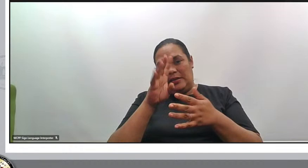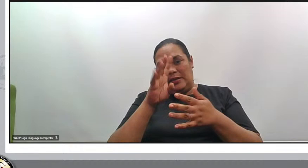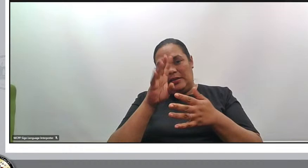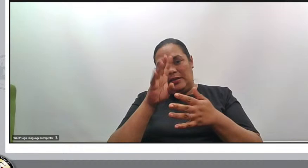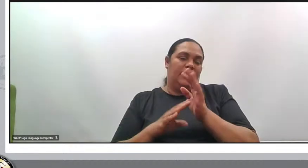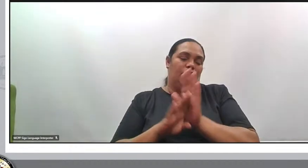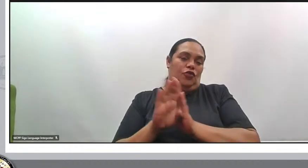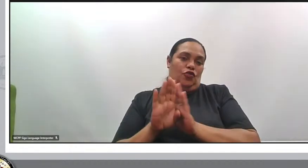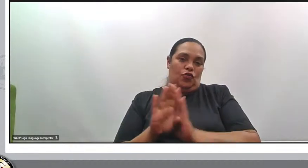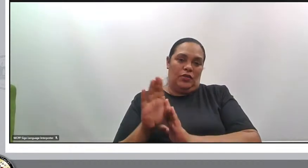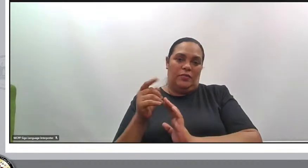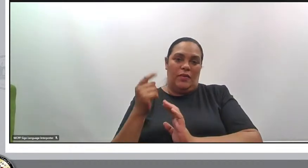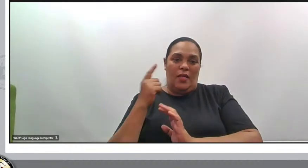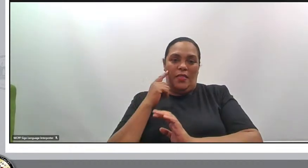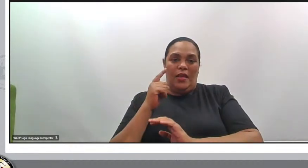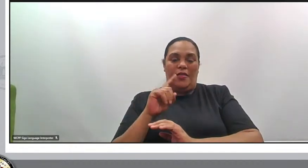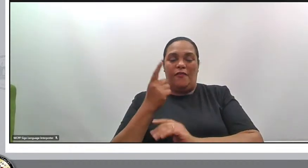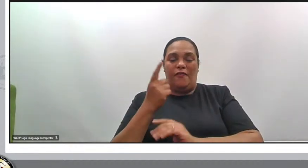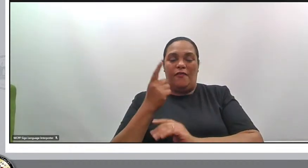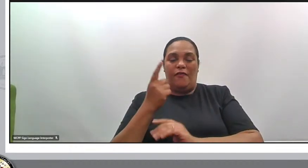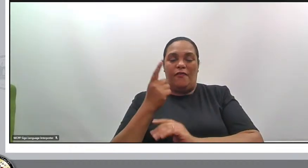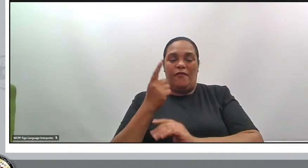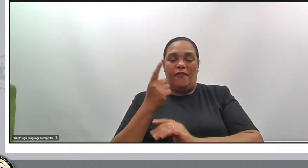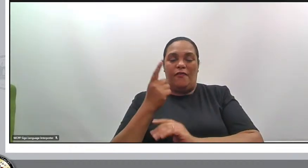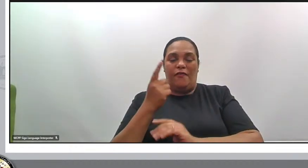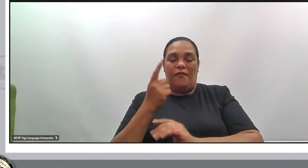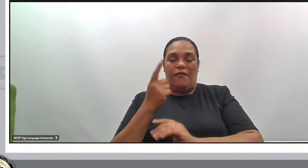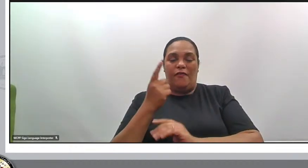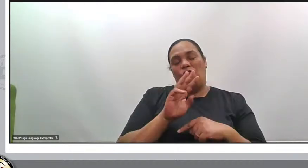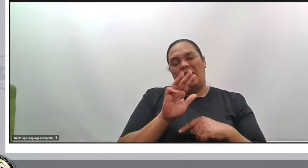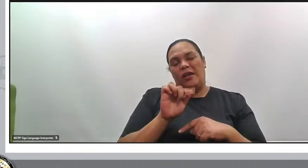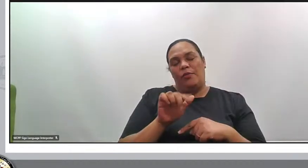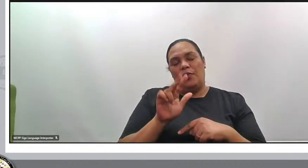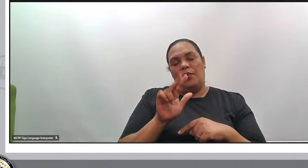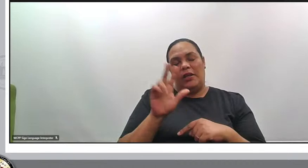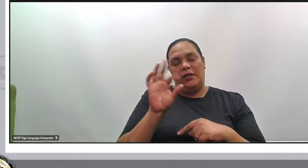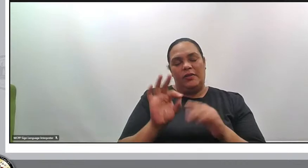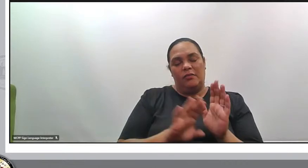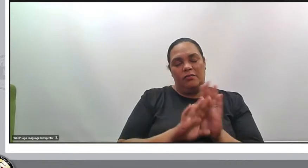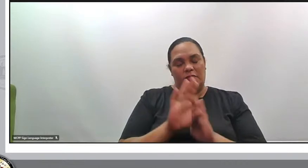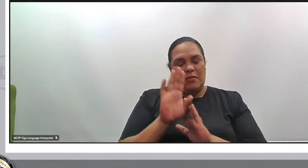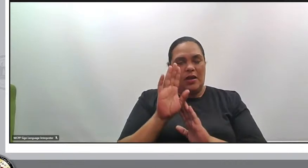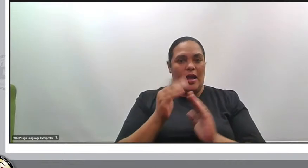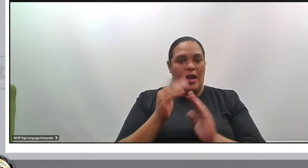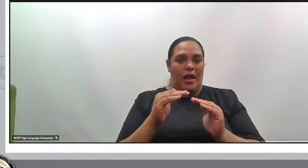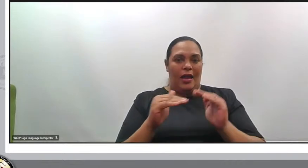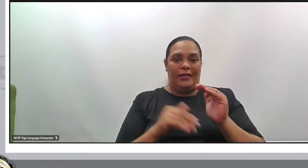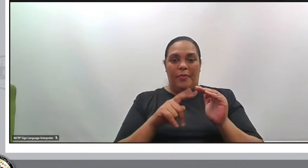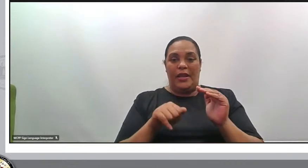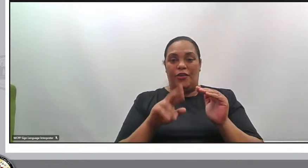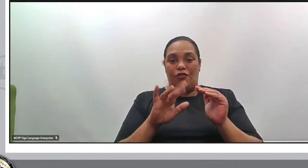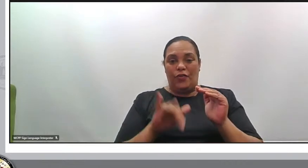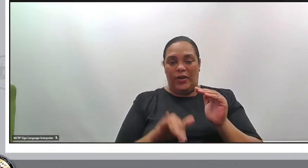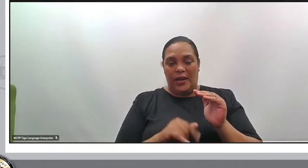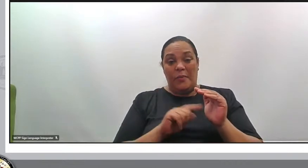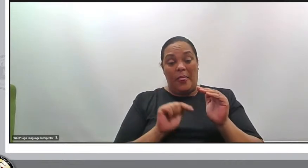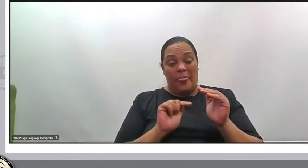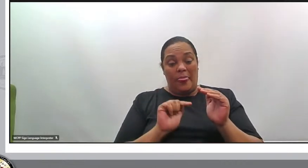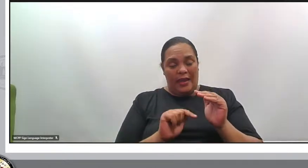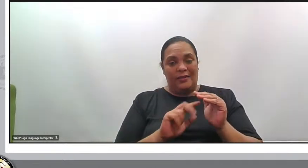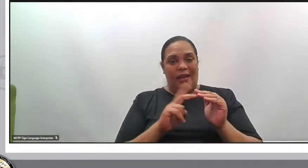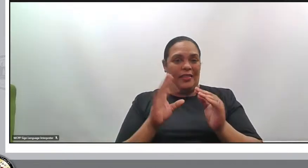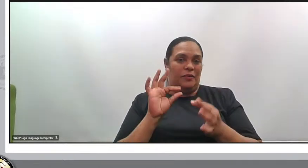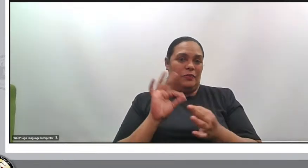order. So I think the first one was regards to the 49.48% increase under plenary. Chair, that's basically another